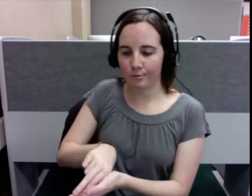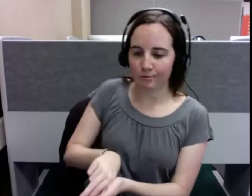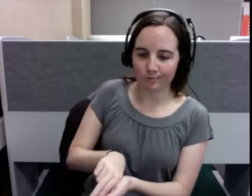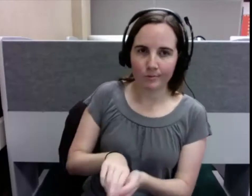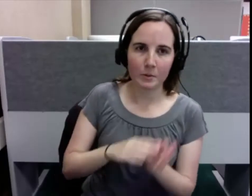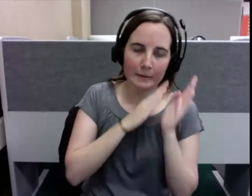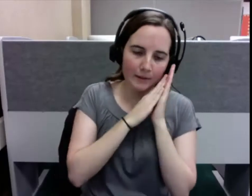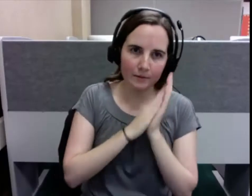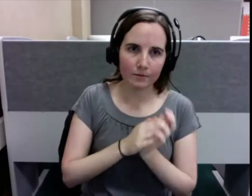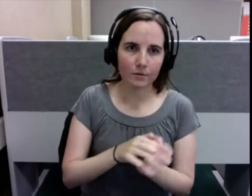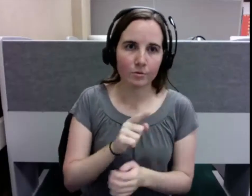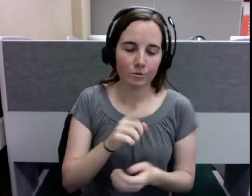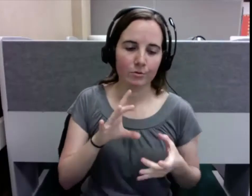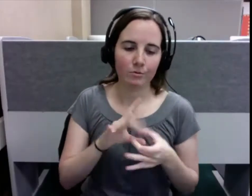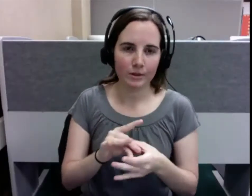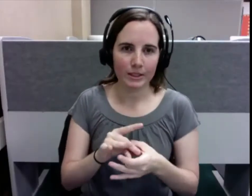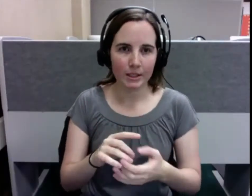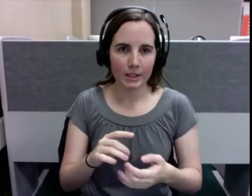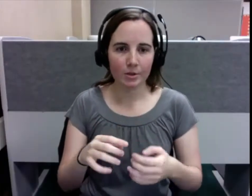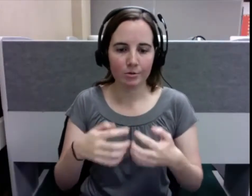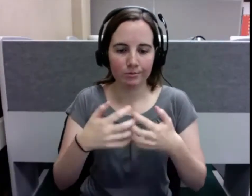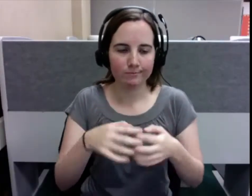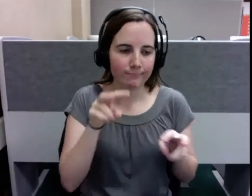equipment, a blood pressure cuff,